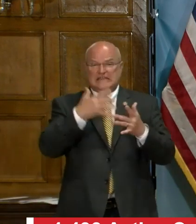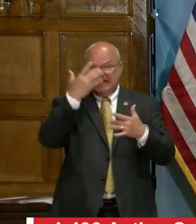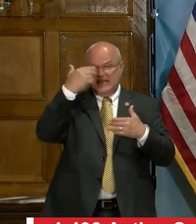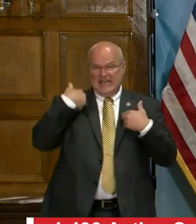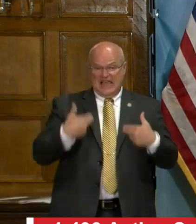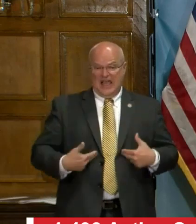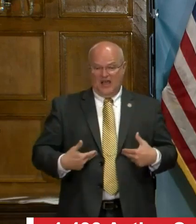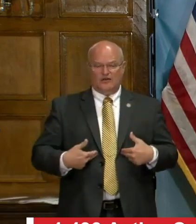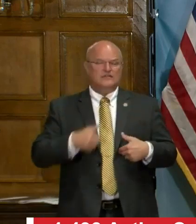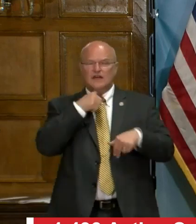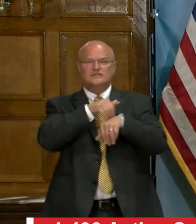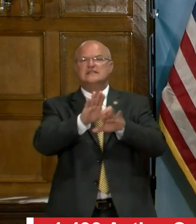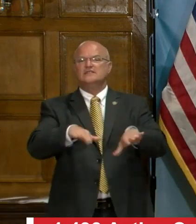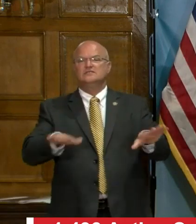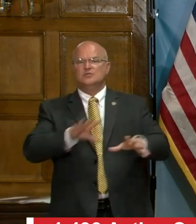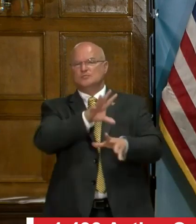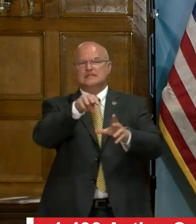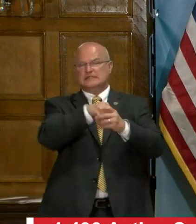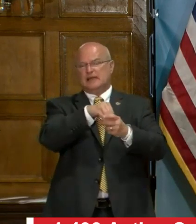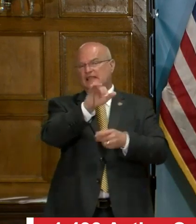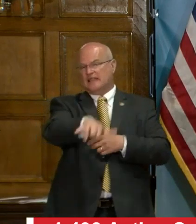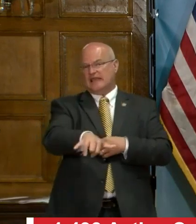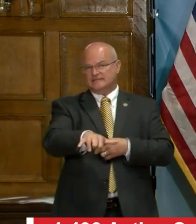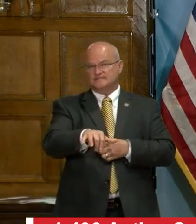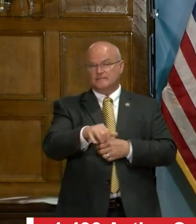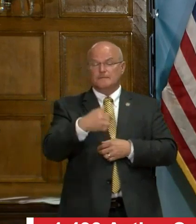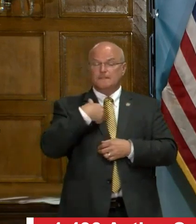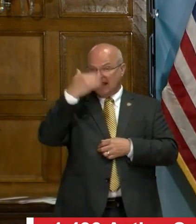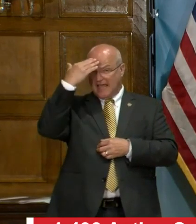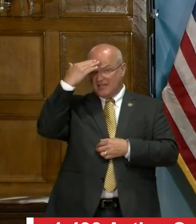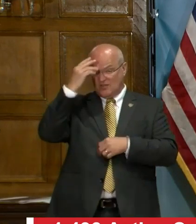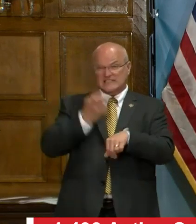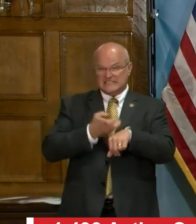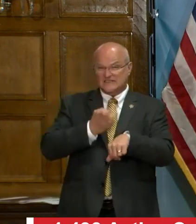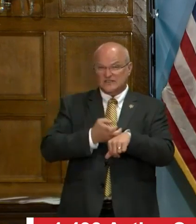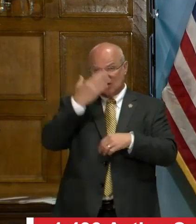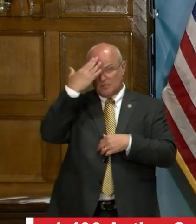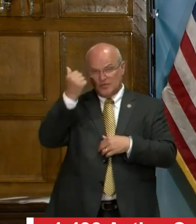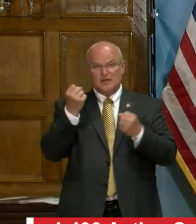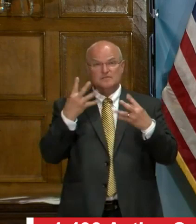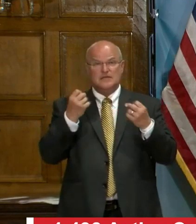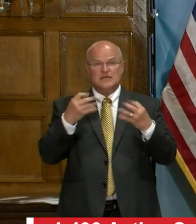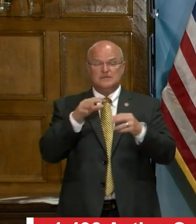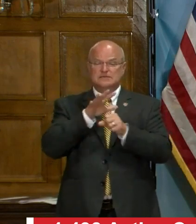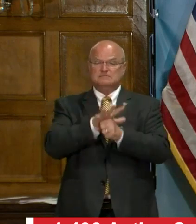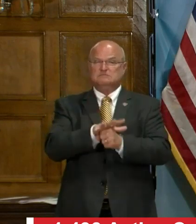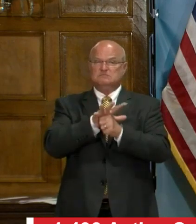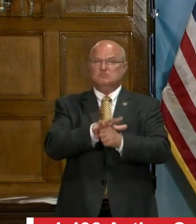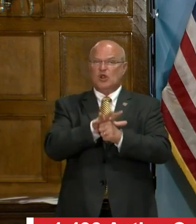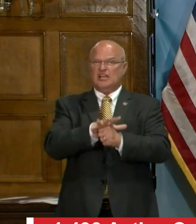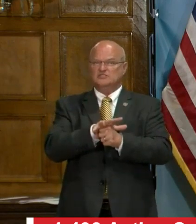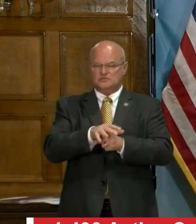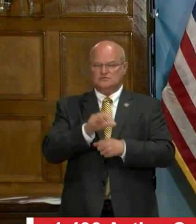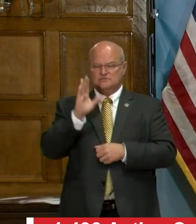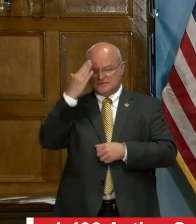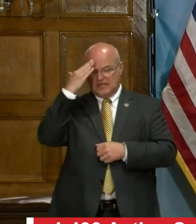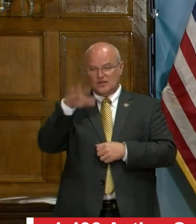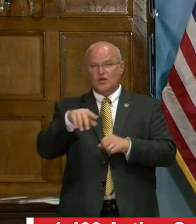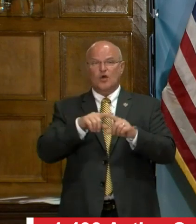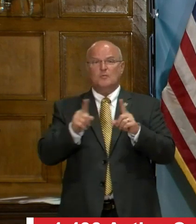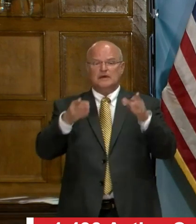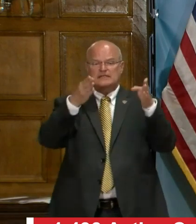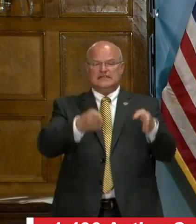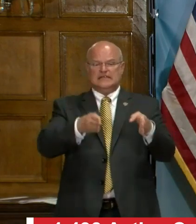themselves, so they're not going to send their children to participate in it. And I know that's difficult because there's a lot of peer pressure, but those